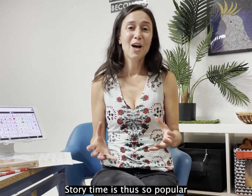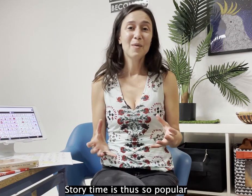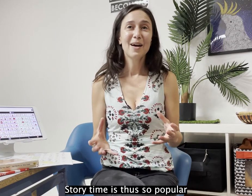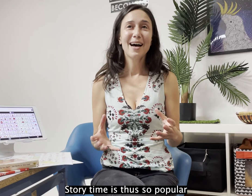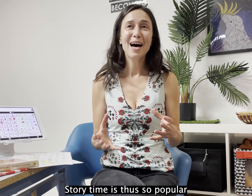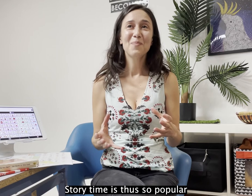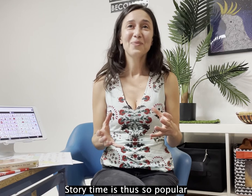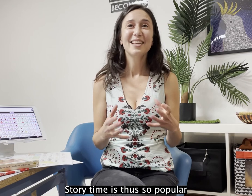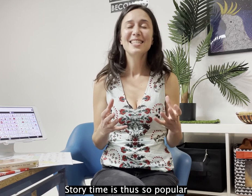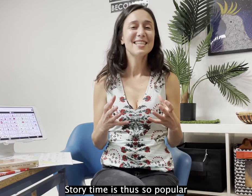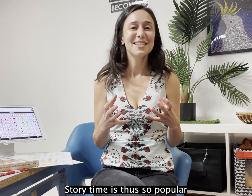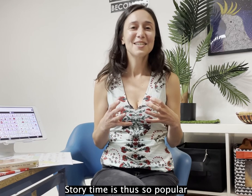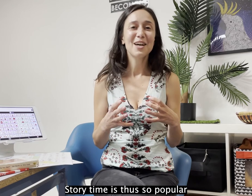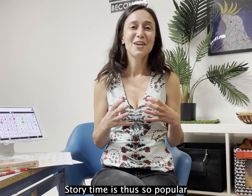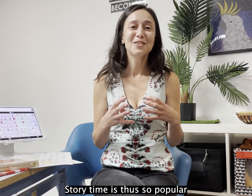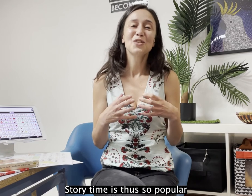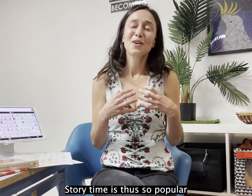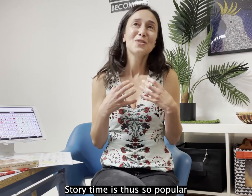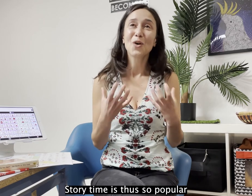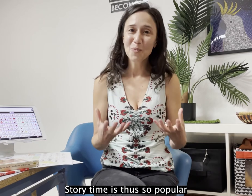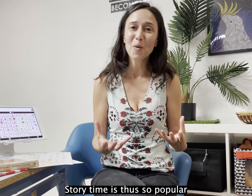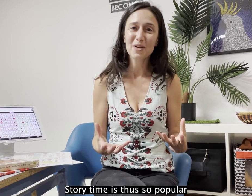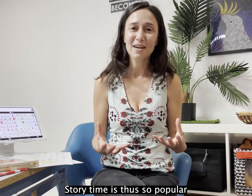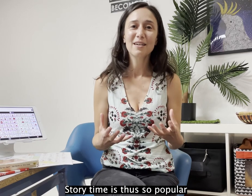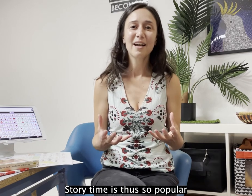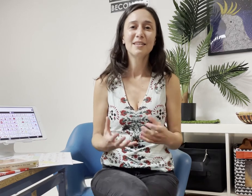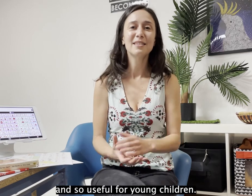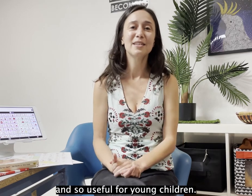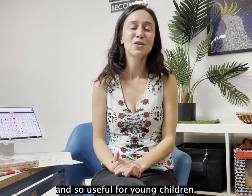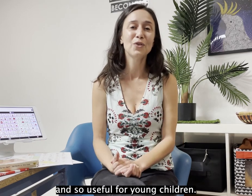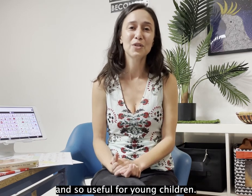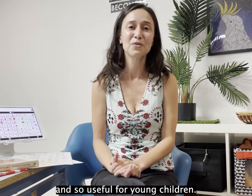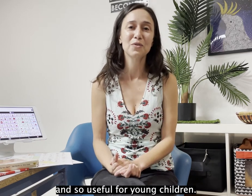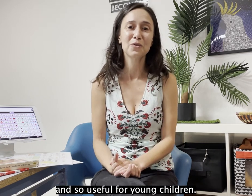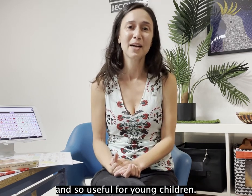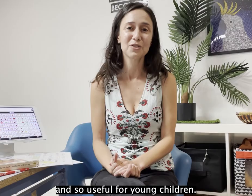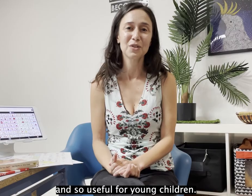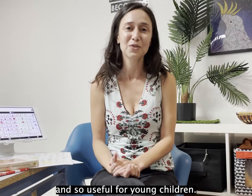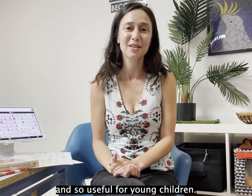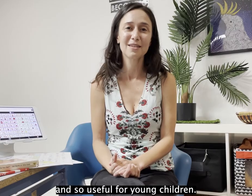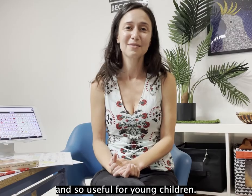Storytime is thus so popular and so useful for young children.